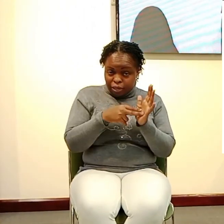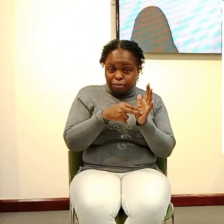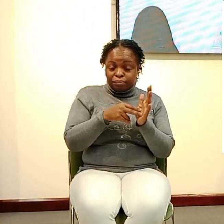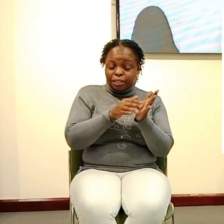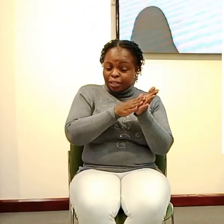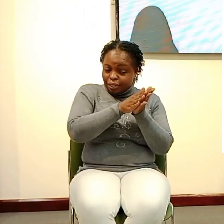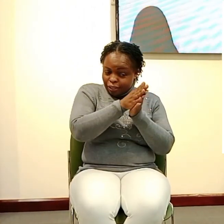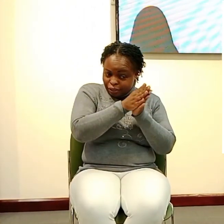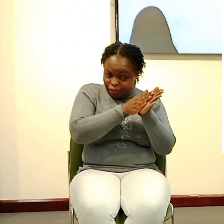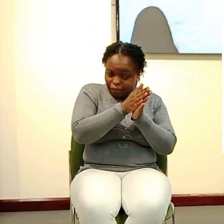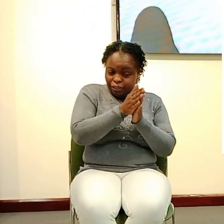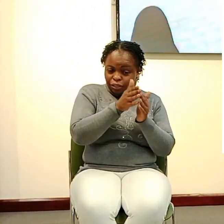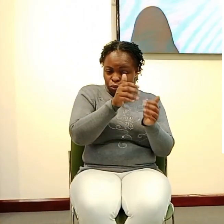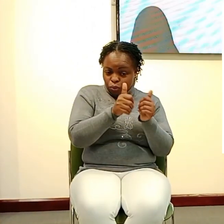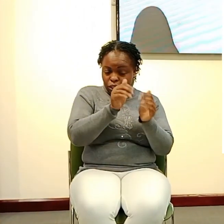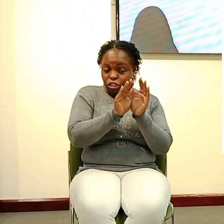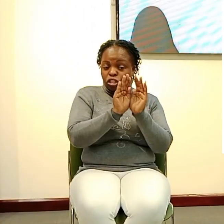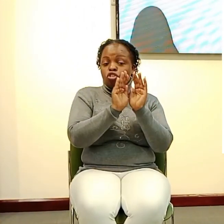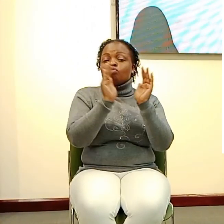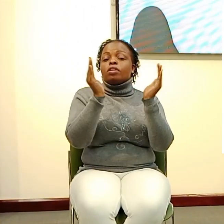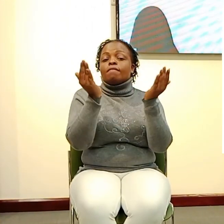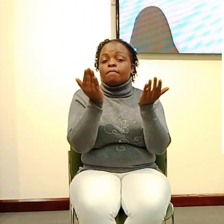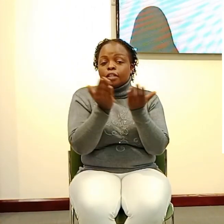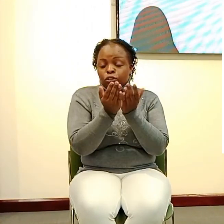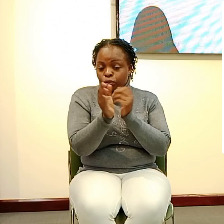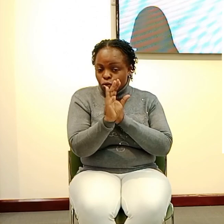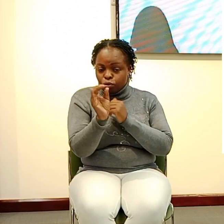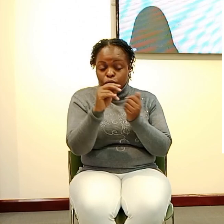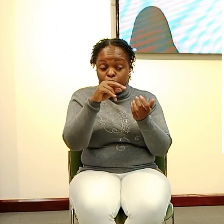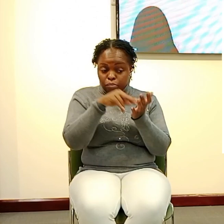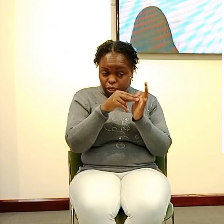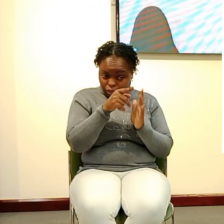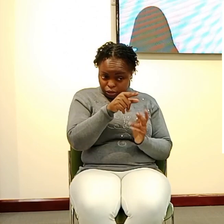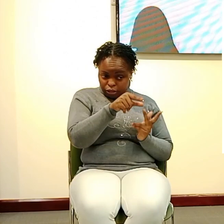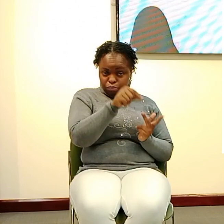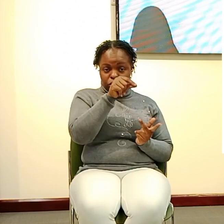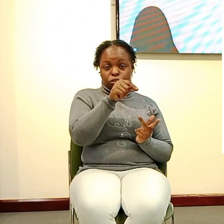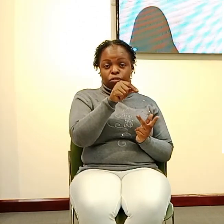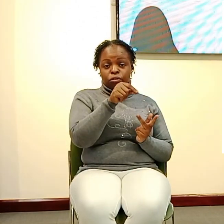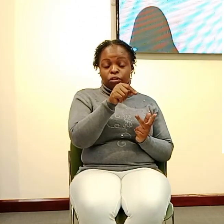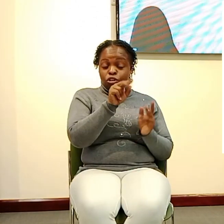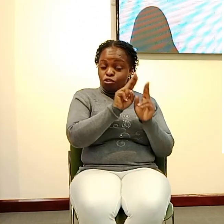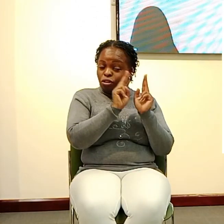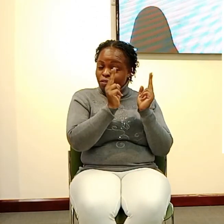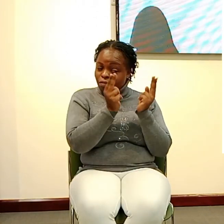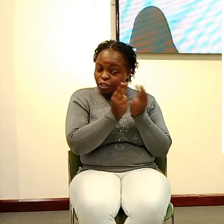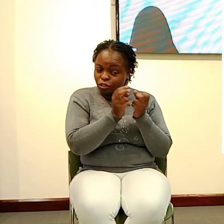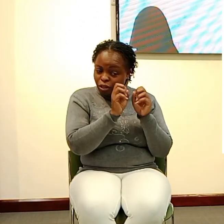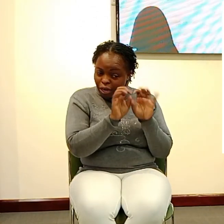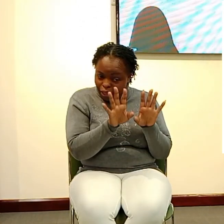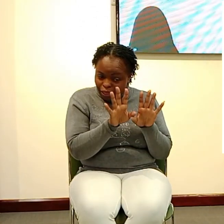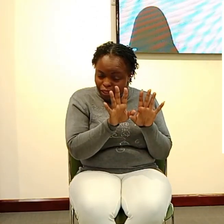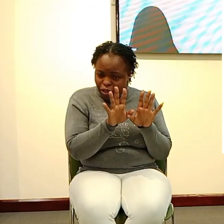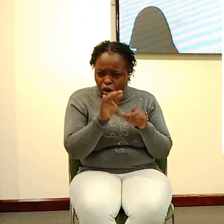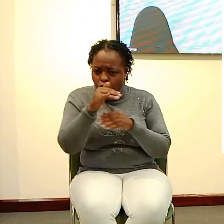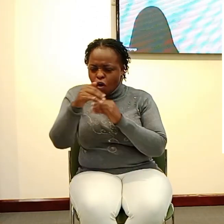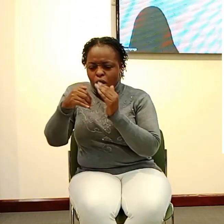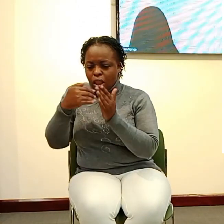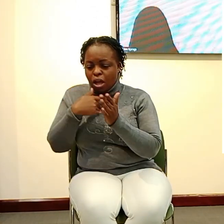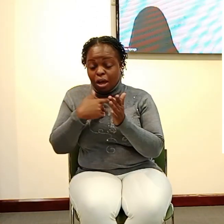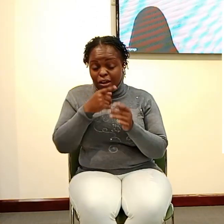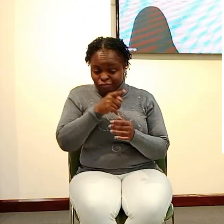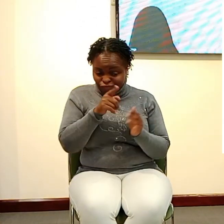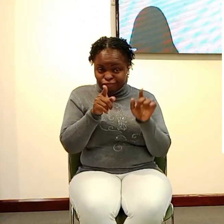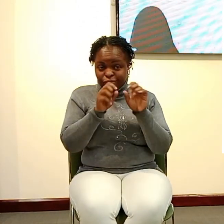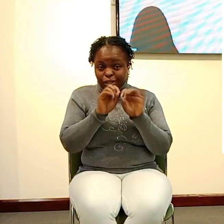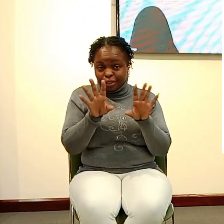that are not universal, hence that they are special, okay? They are not universal and don't apply to everyone.